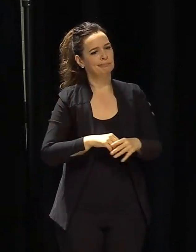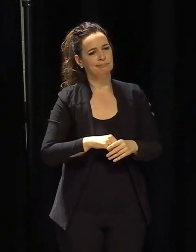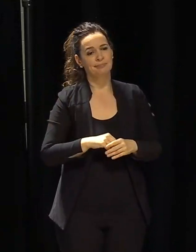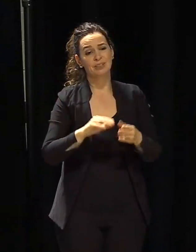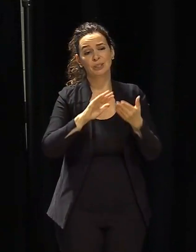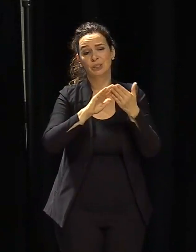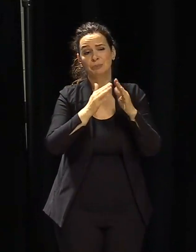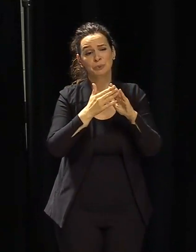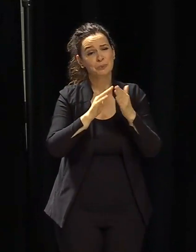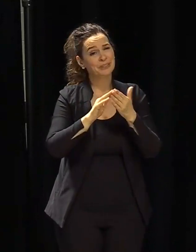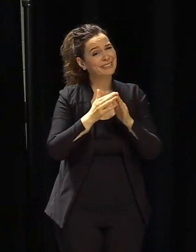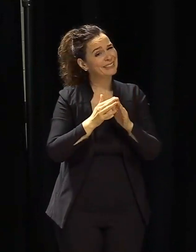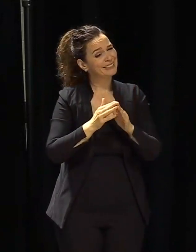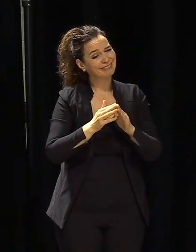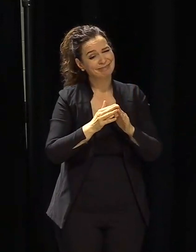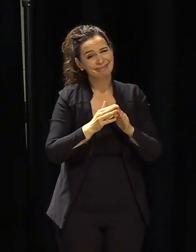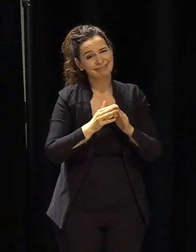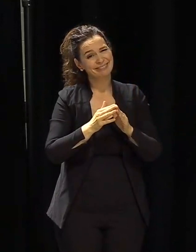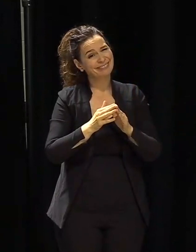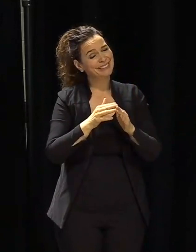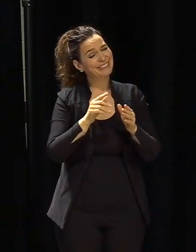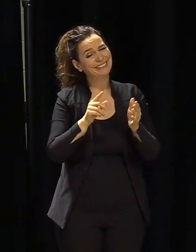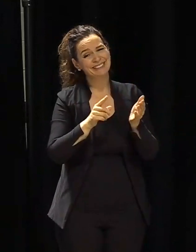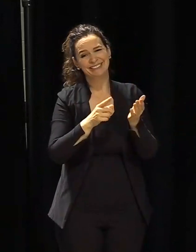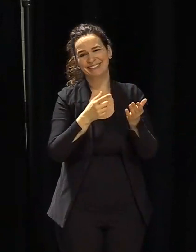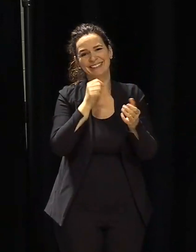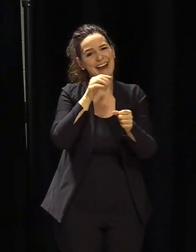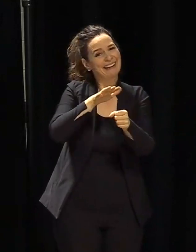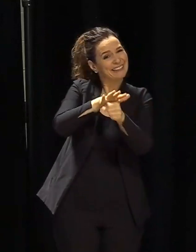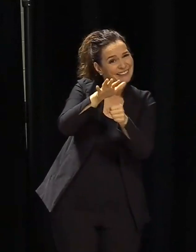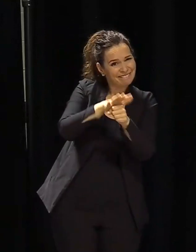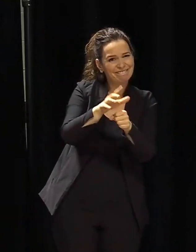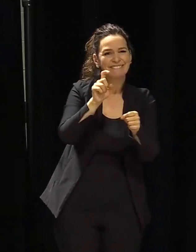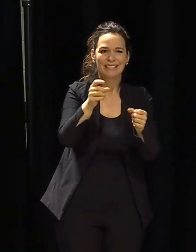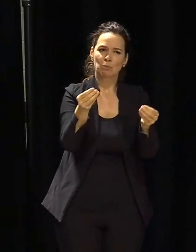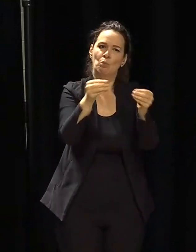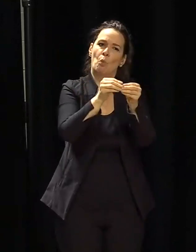this rate, we're in a dangerous territory at this rate.